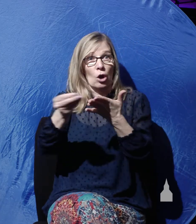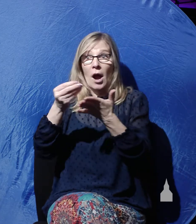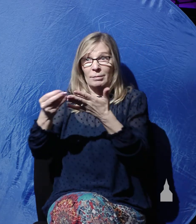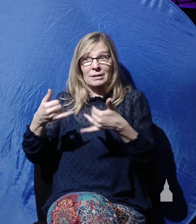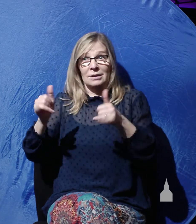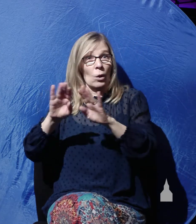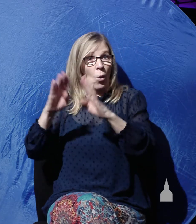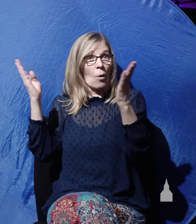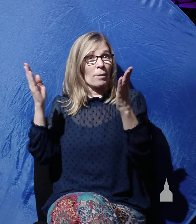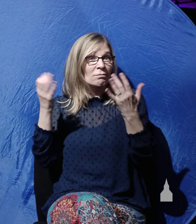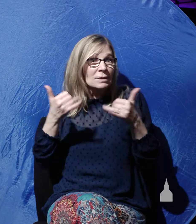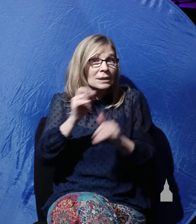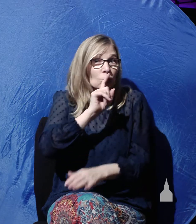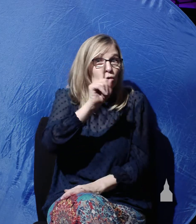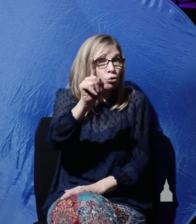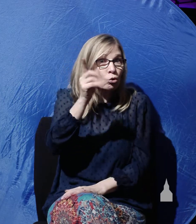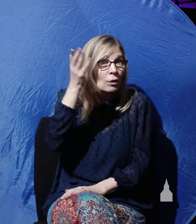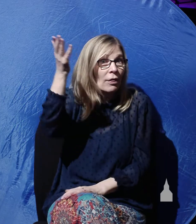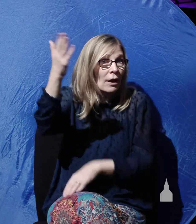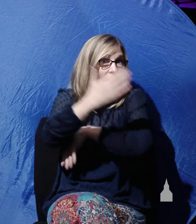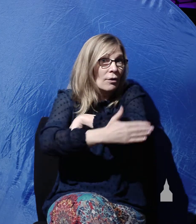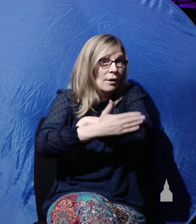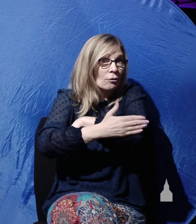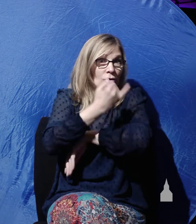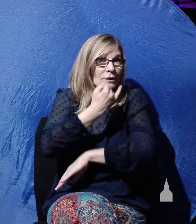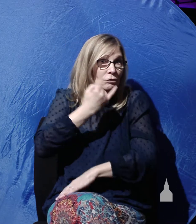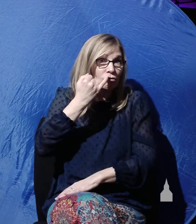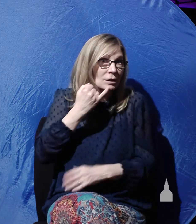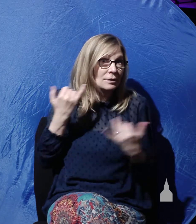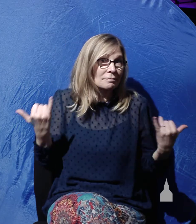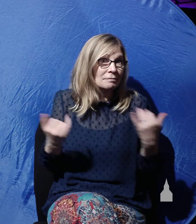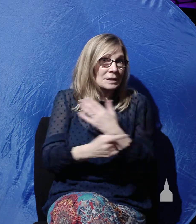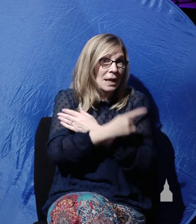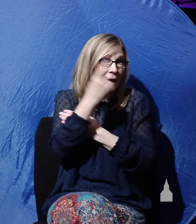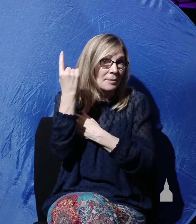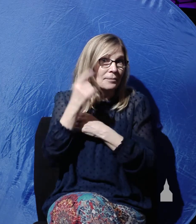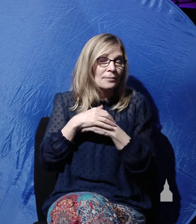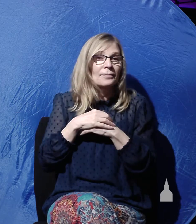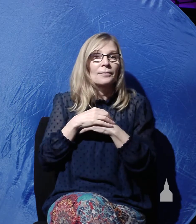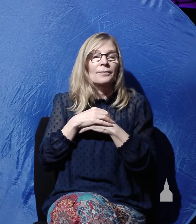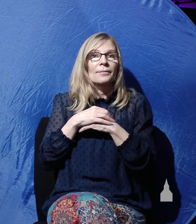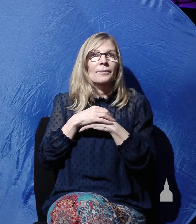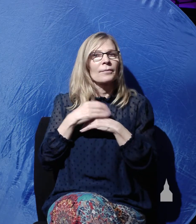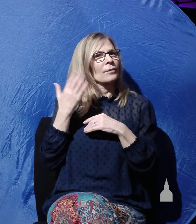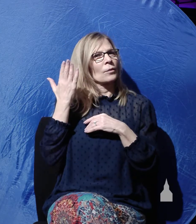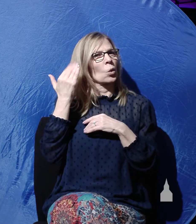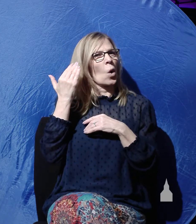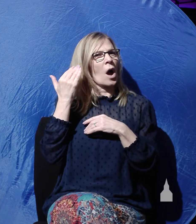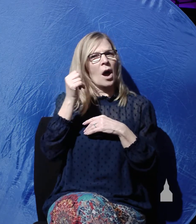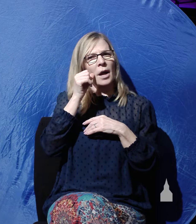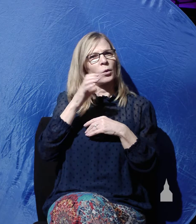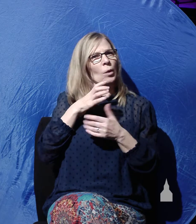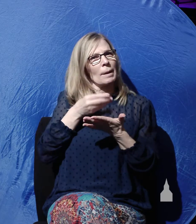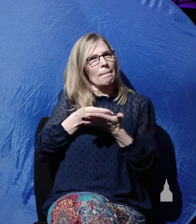the way, that is still true in the country of Israel today. Now, why did these women buy spices? Well,